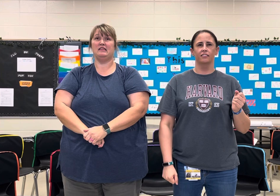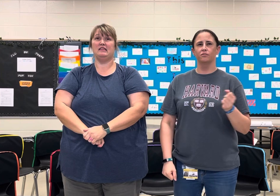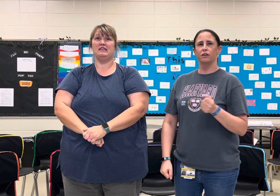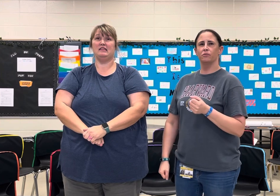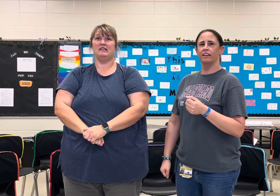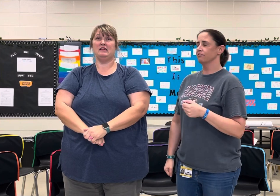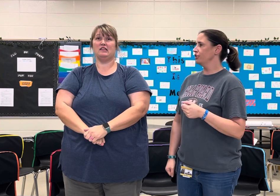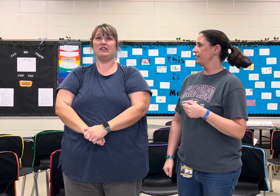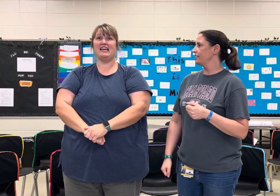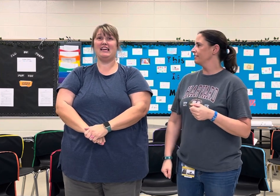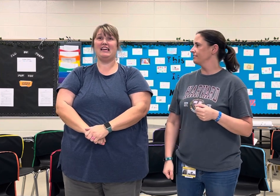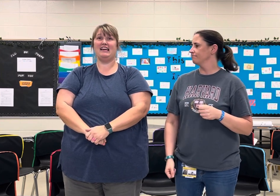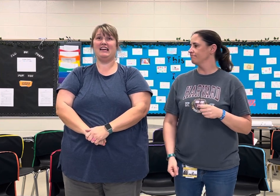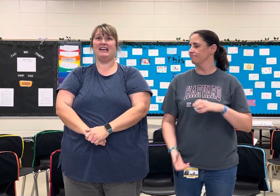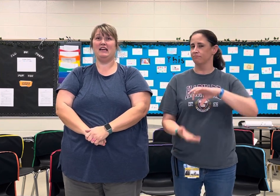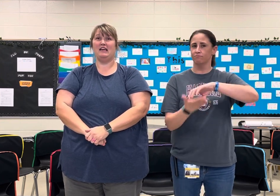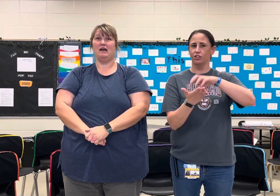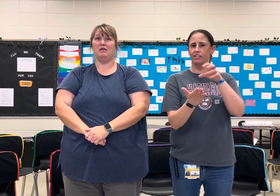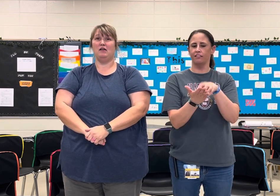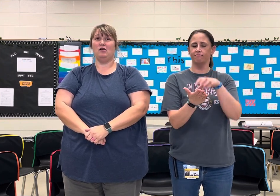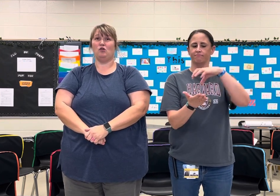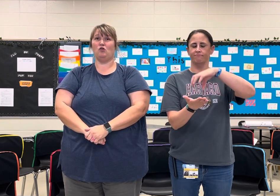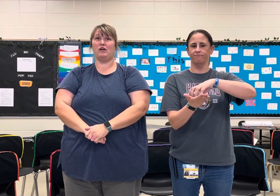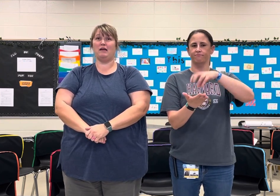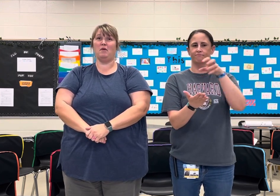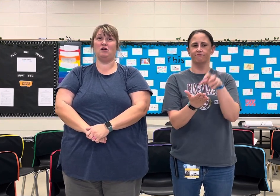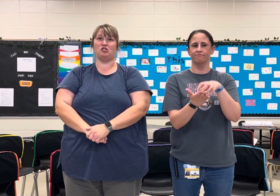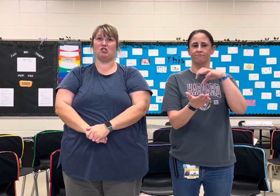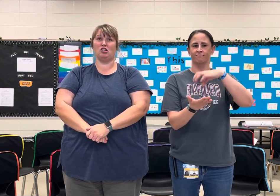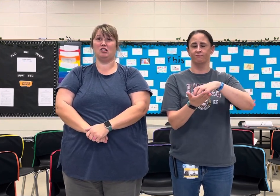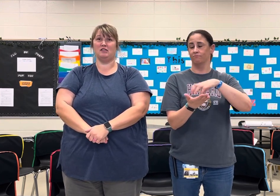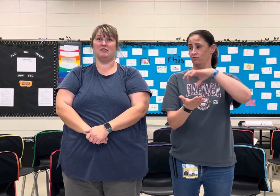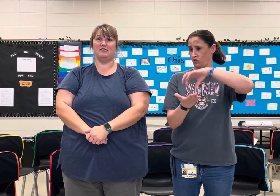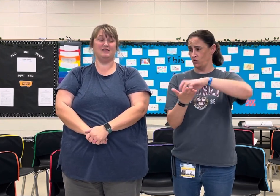Where are we at? Cookie. Cookie. Cookie Monster.